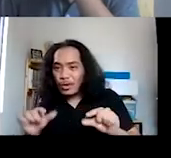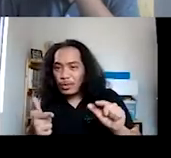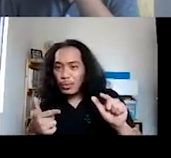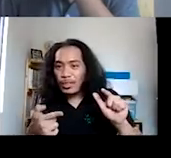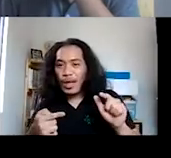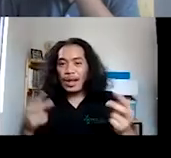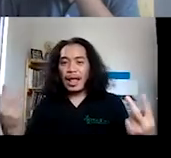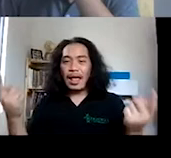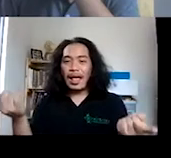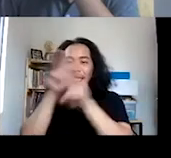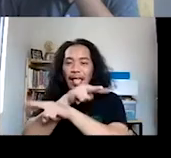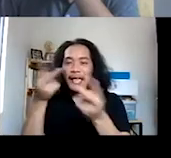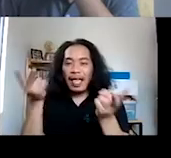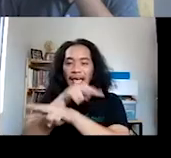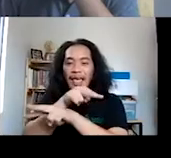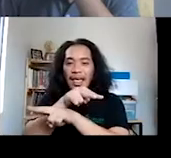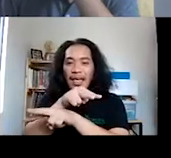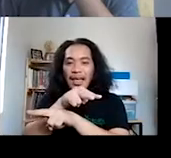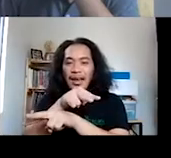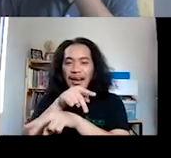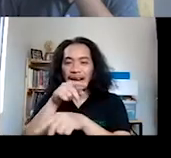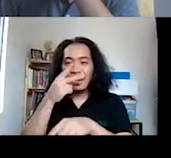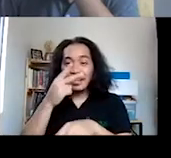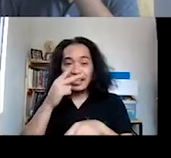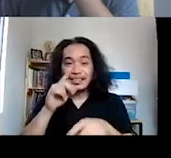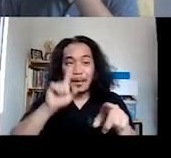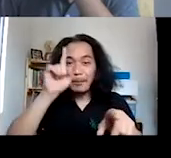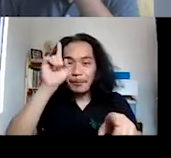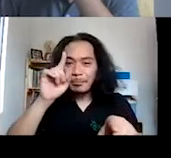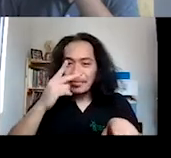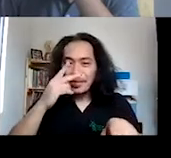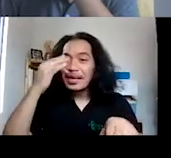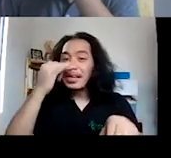else. So I think we